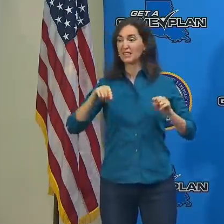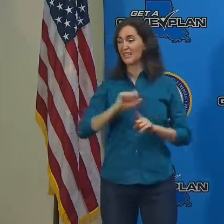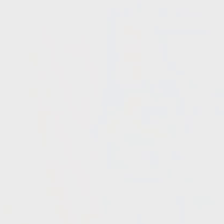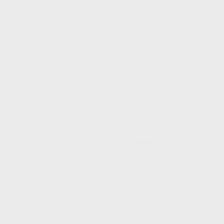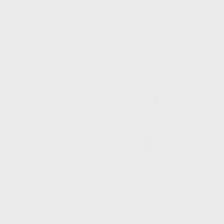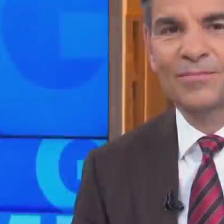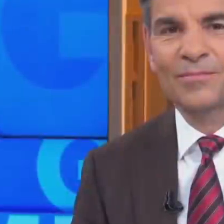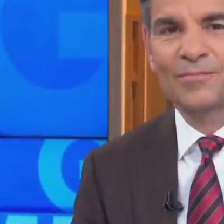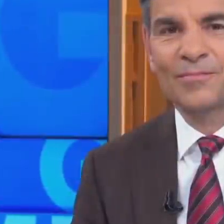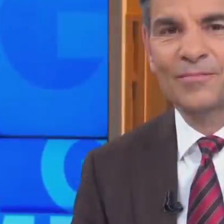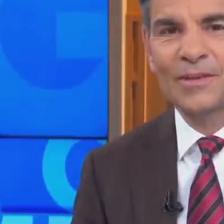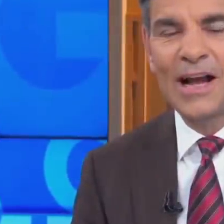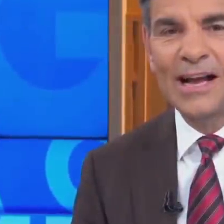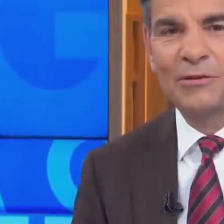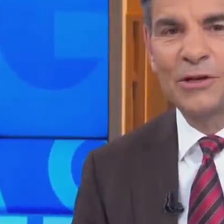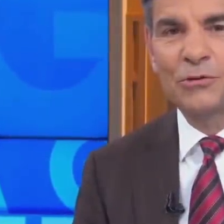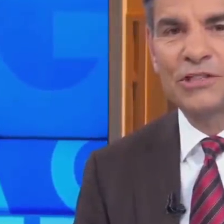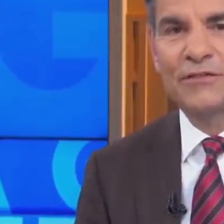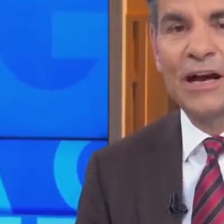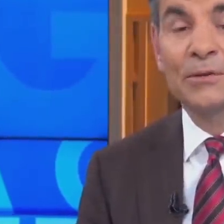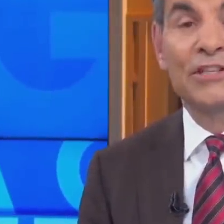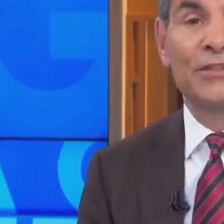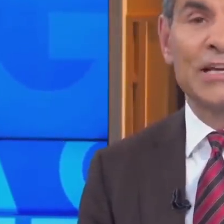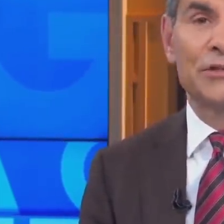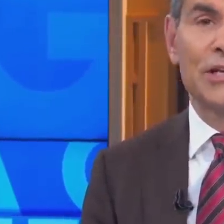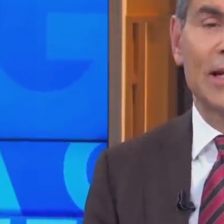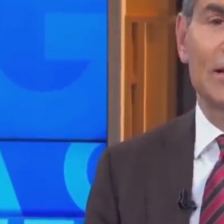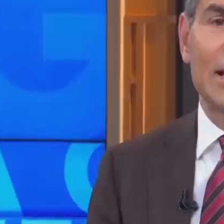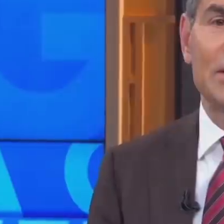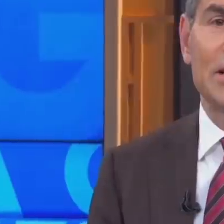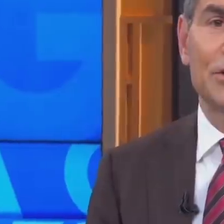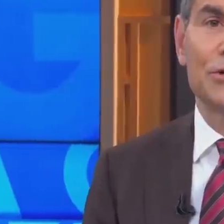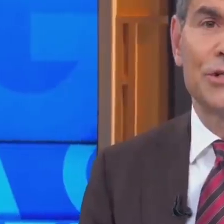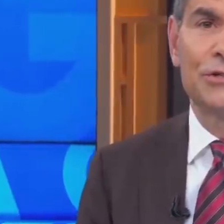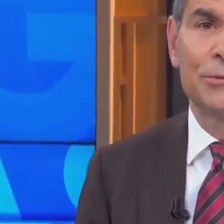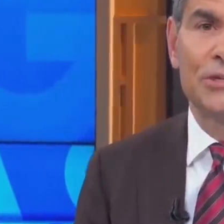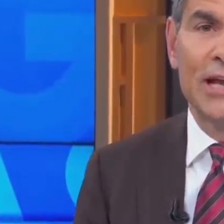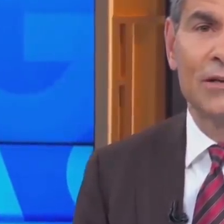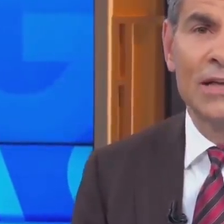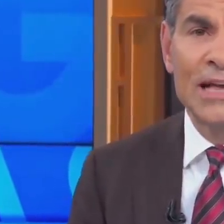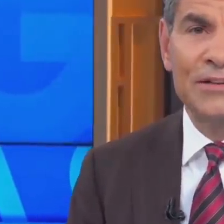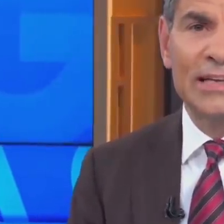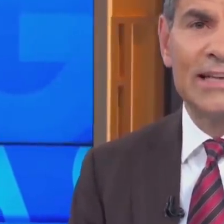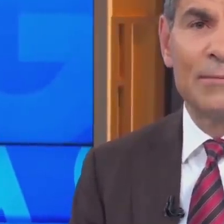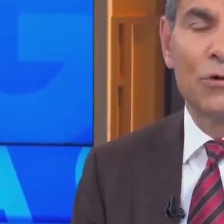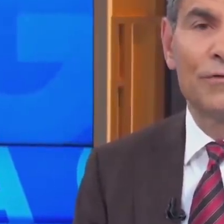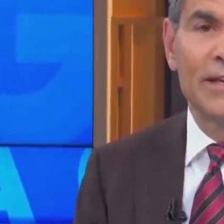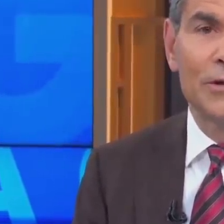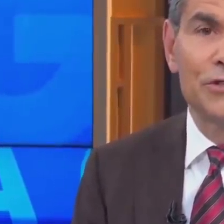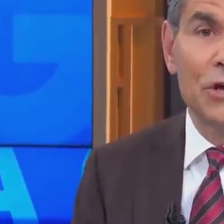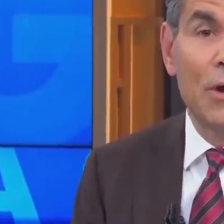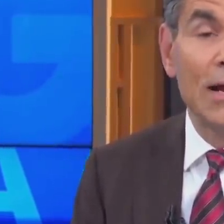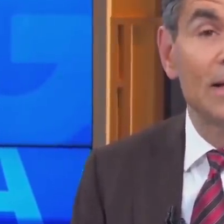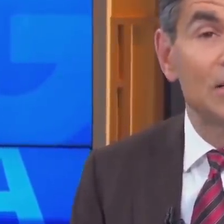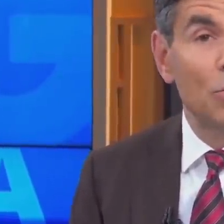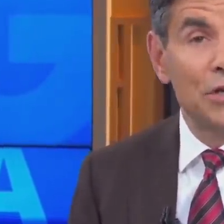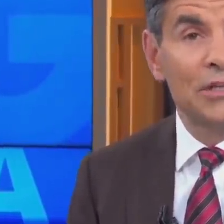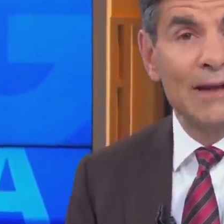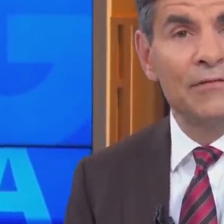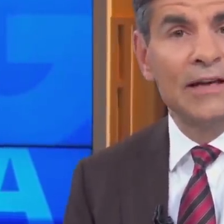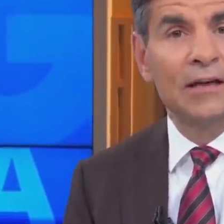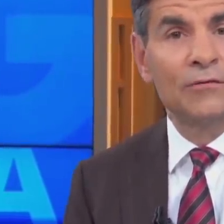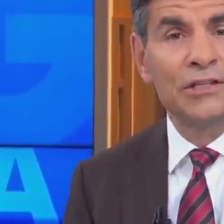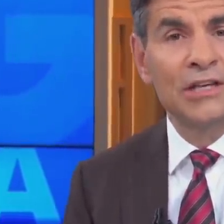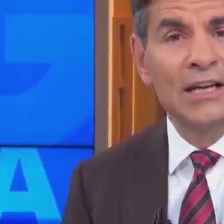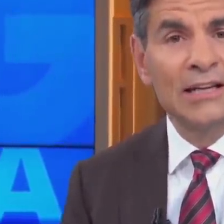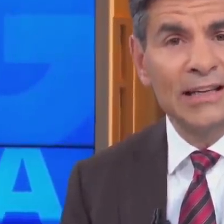situation. Hi, everyone. George Stephanopoulos here. Thanks for checking out the ABC News YouTube channel. If you'd like to get more videos, show highlights, and watch